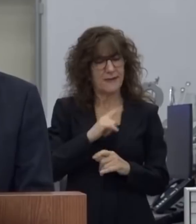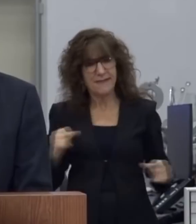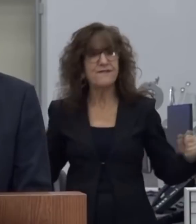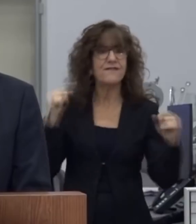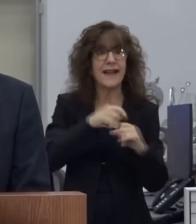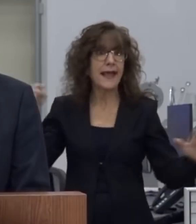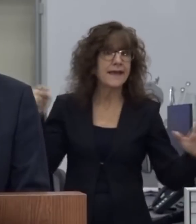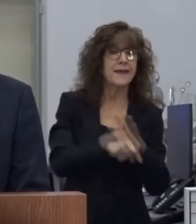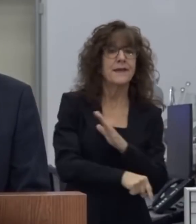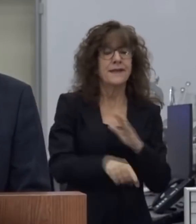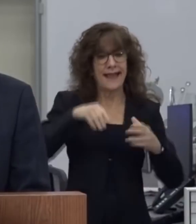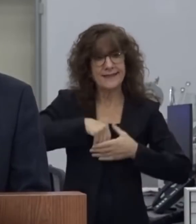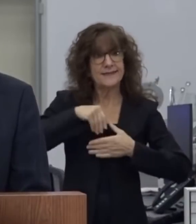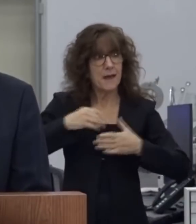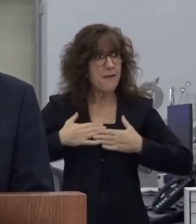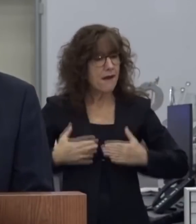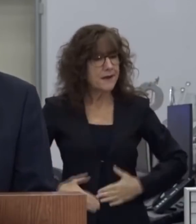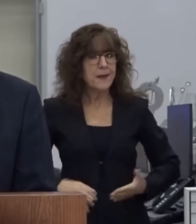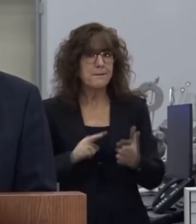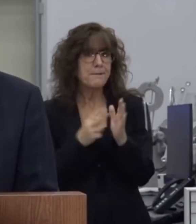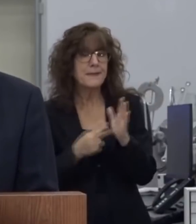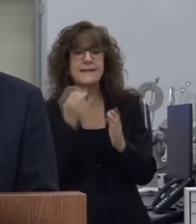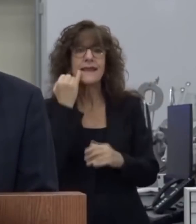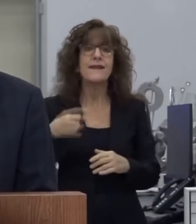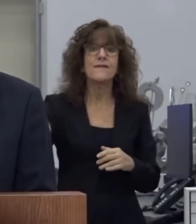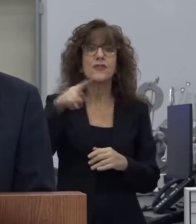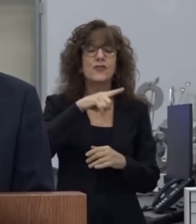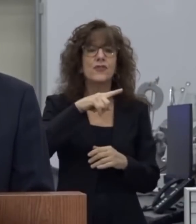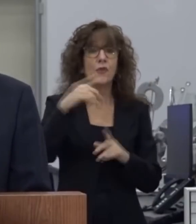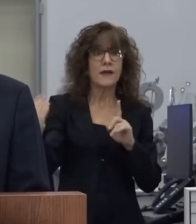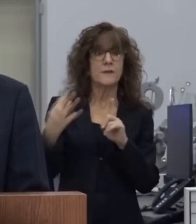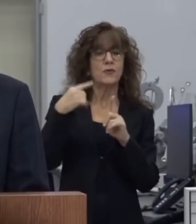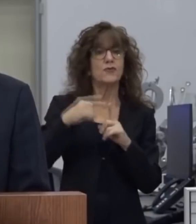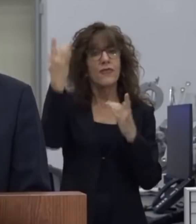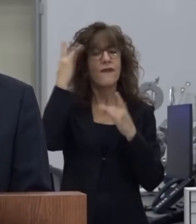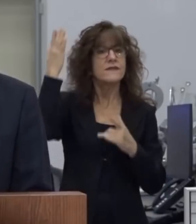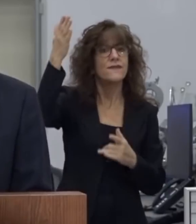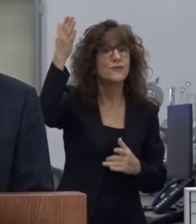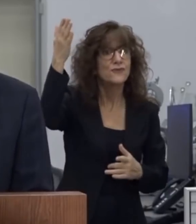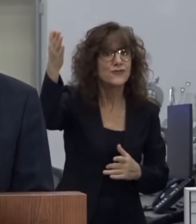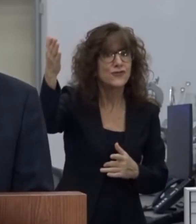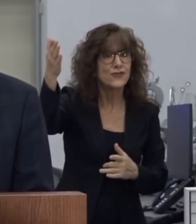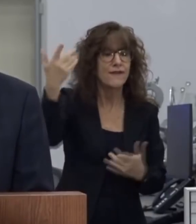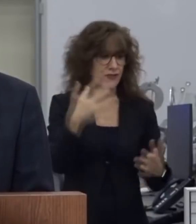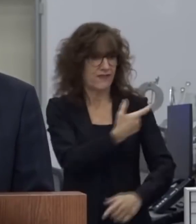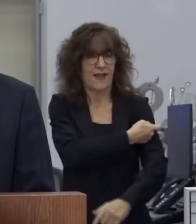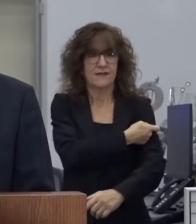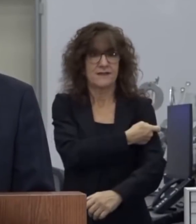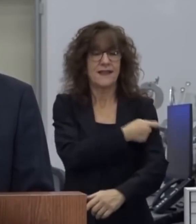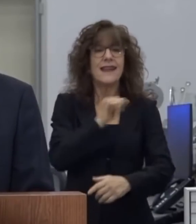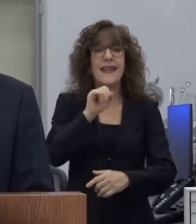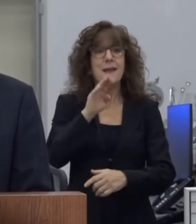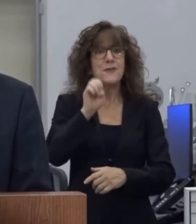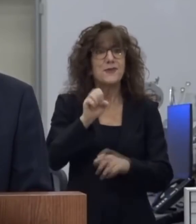and to kill it. That means if you are then exposed to the virus in the future and you've been vaccinated, your immune